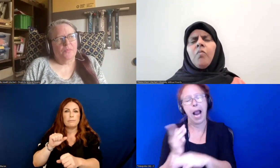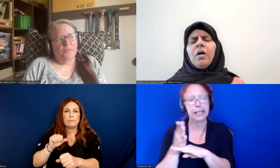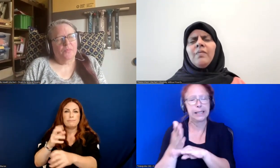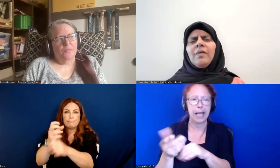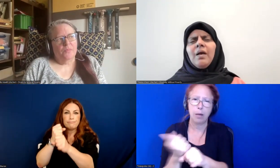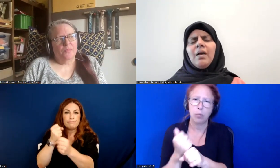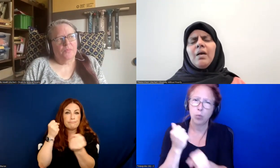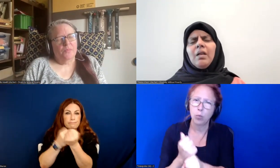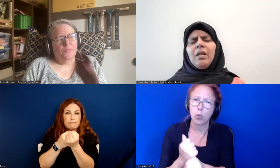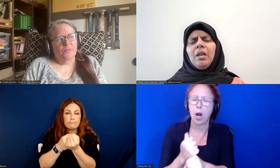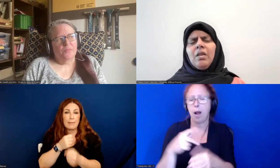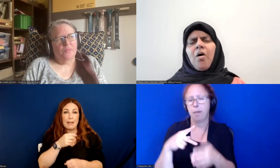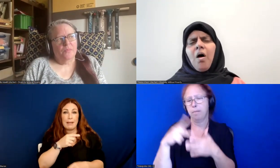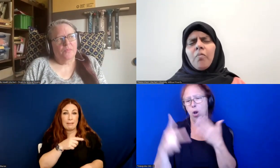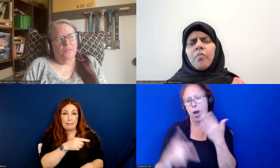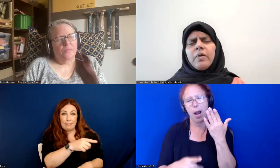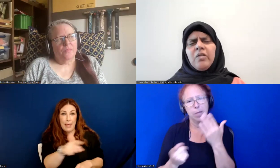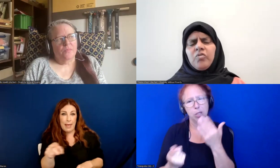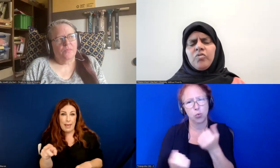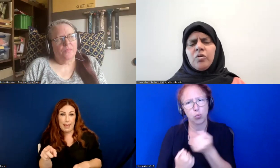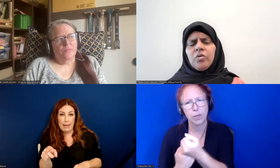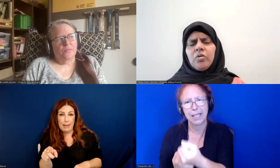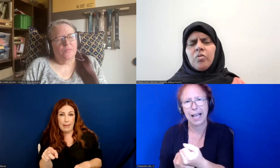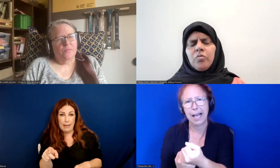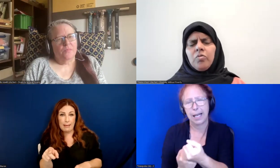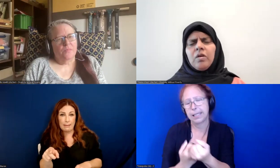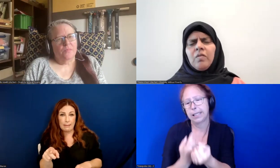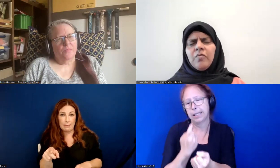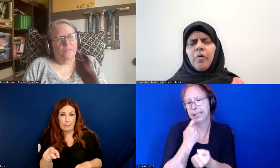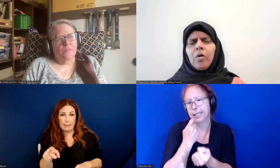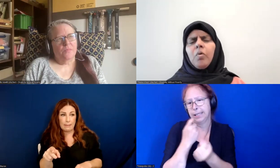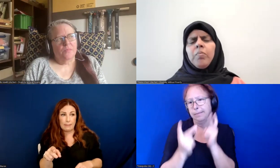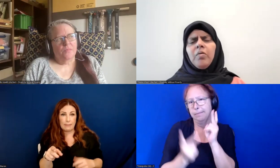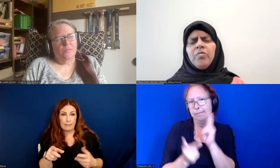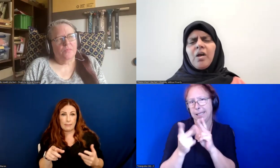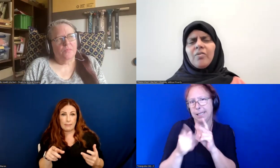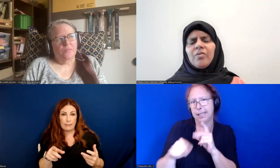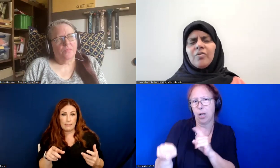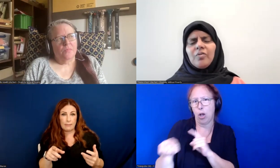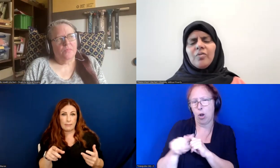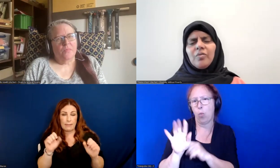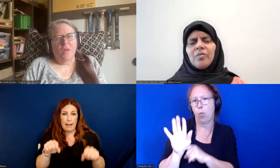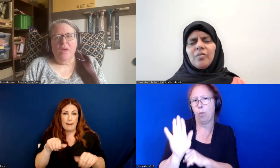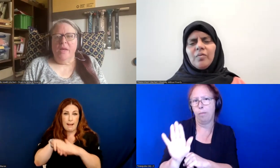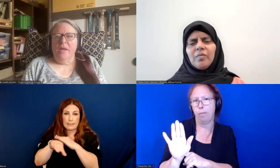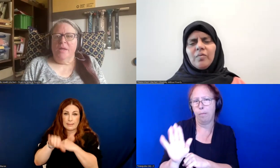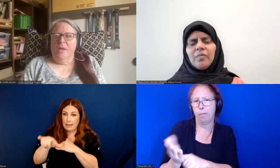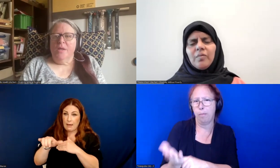are the ones not reached through this formal process.